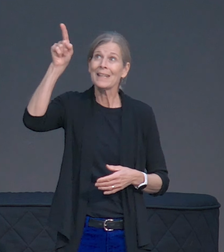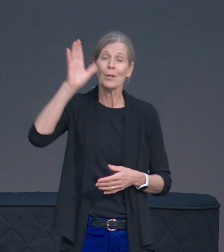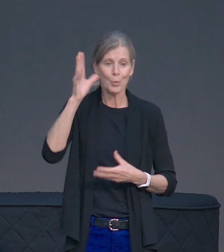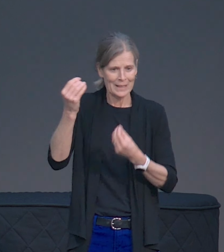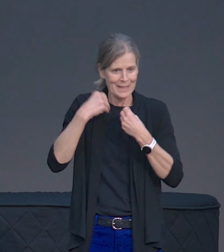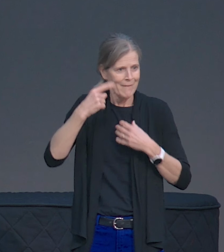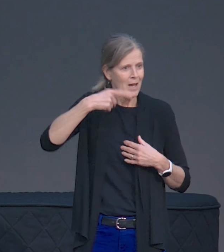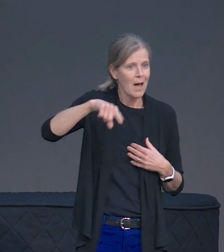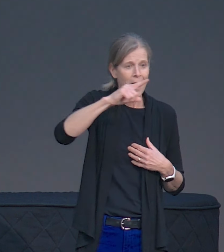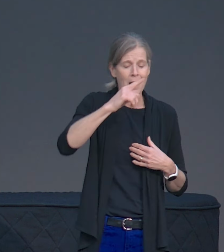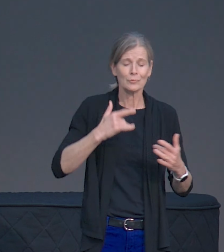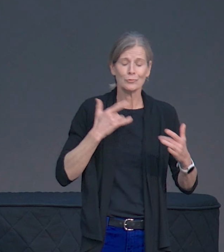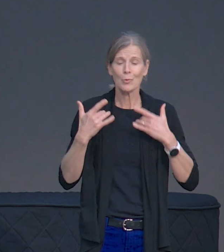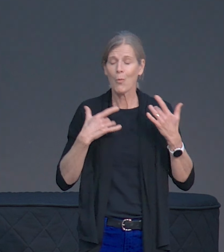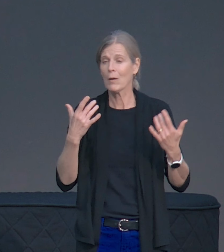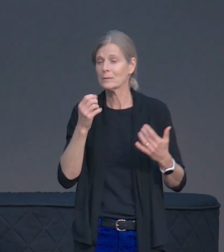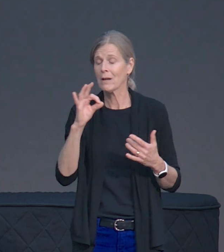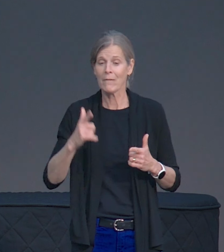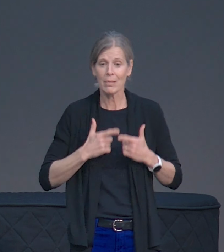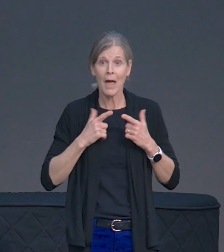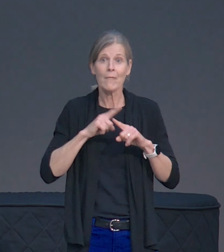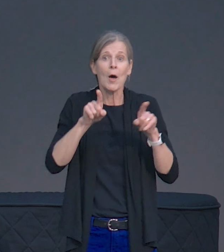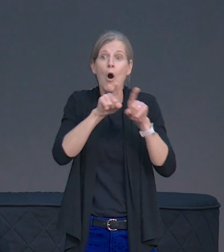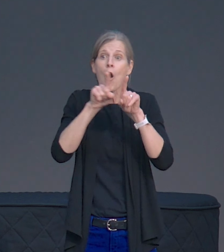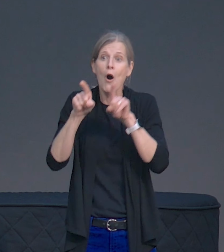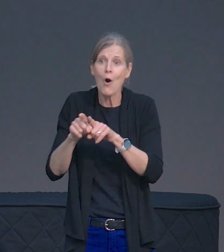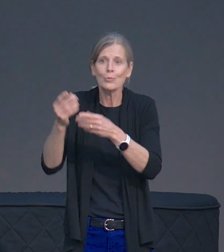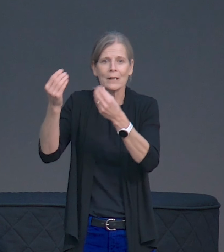Of Life But Give Us Eternal Life